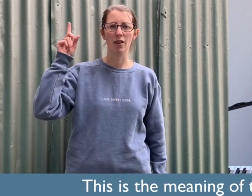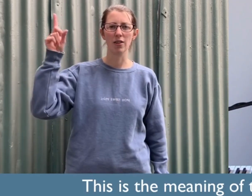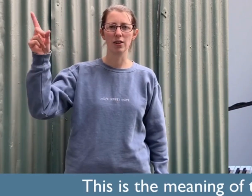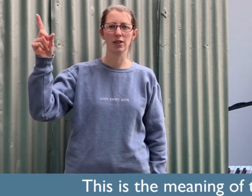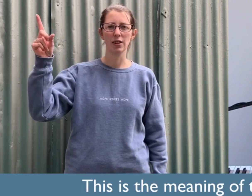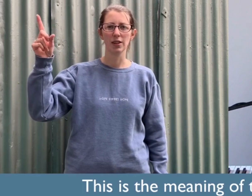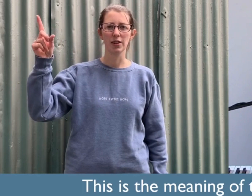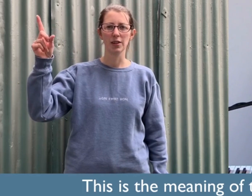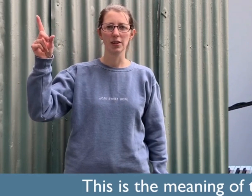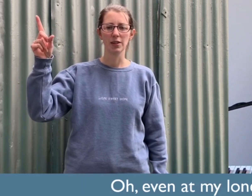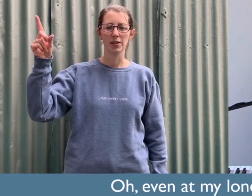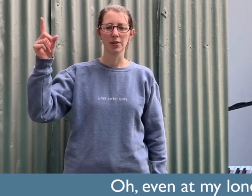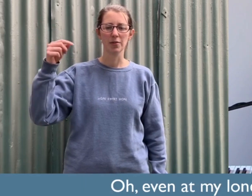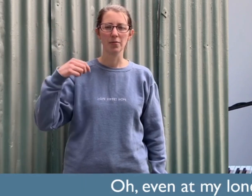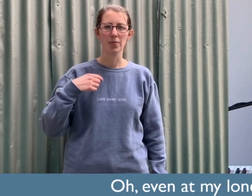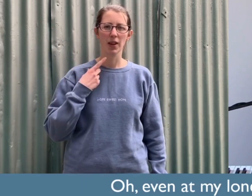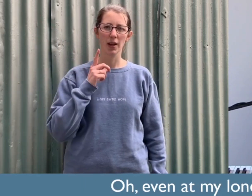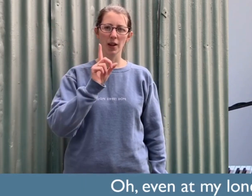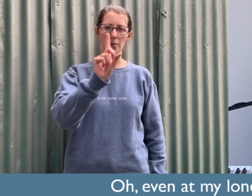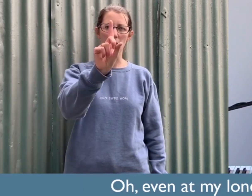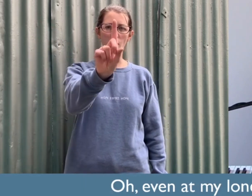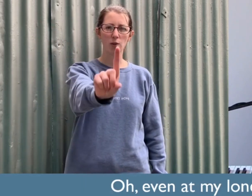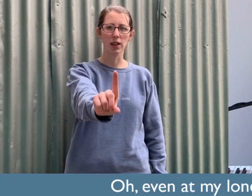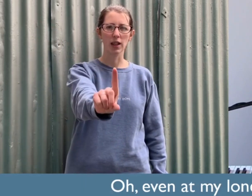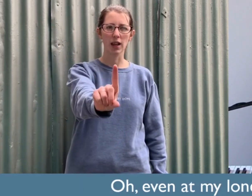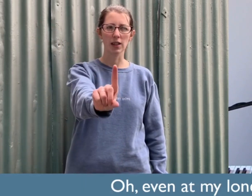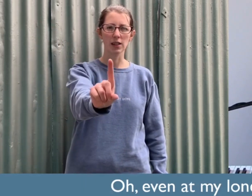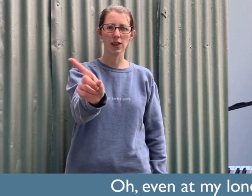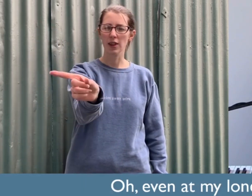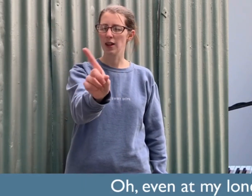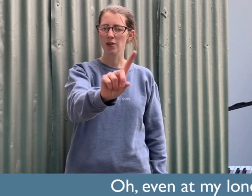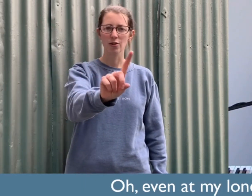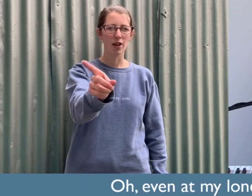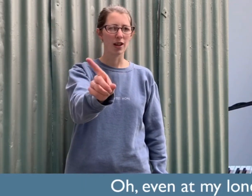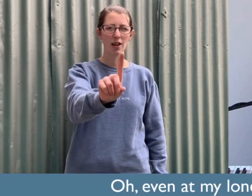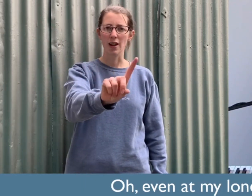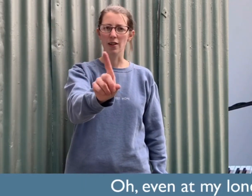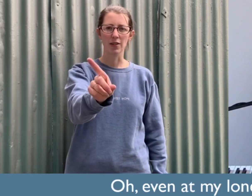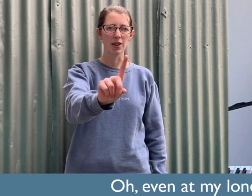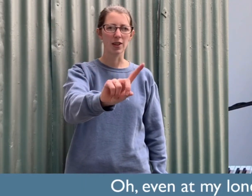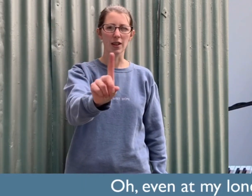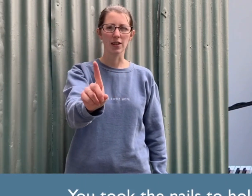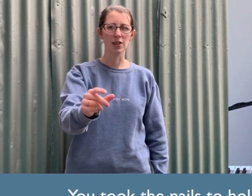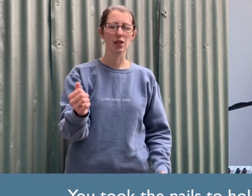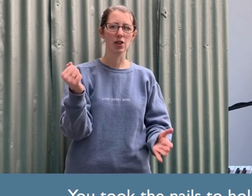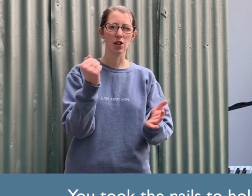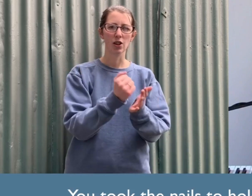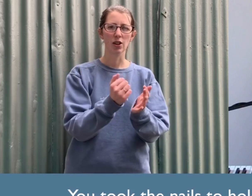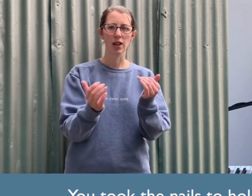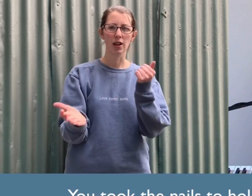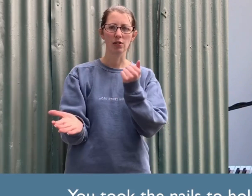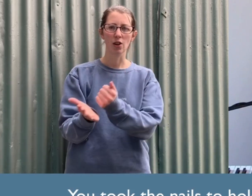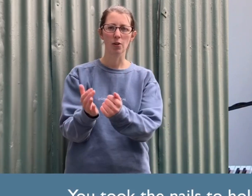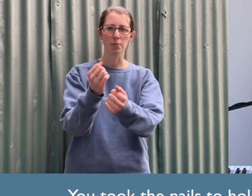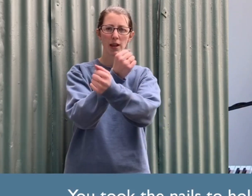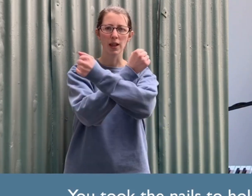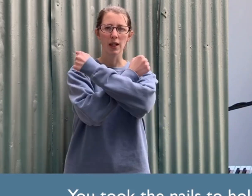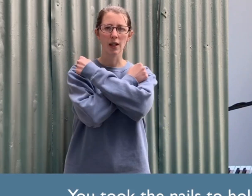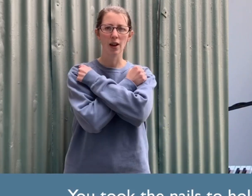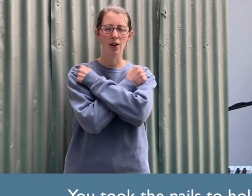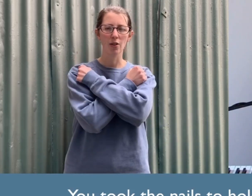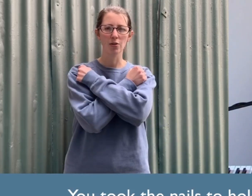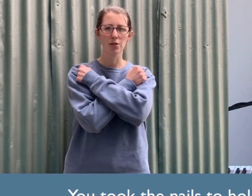God. Even at my loneliest, there's no greater love than this. You took the nails to hold